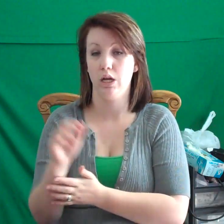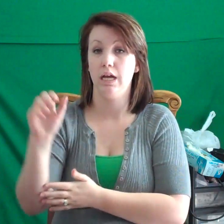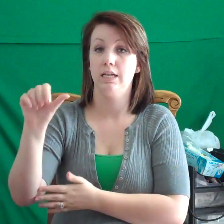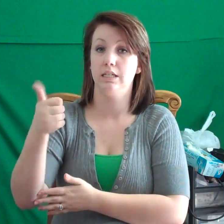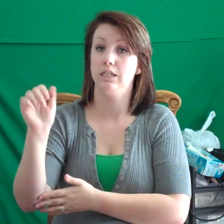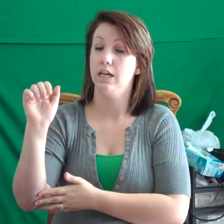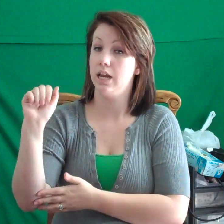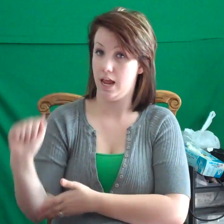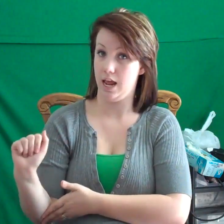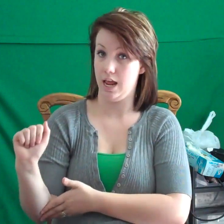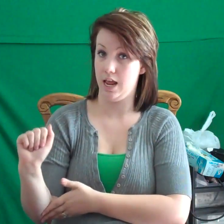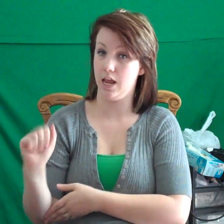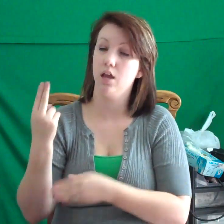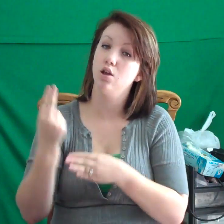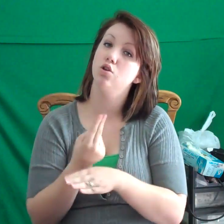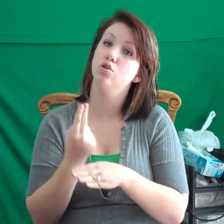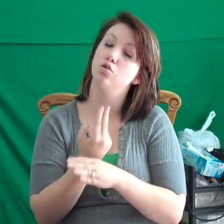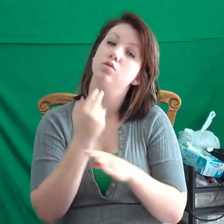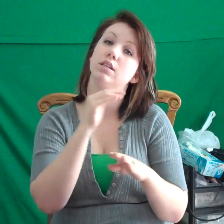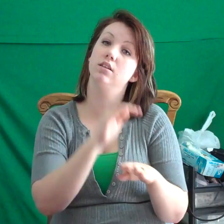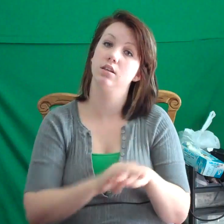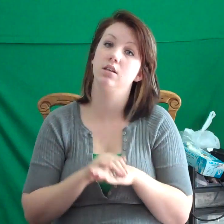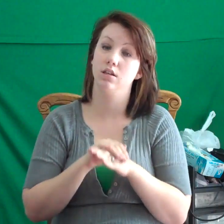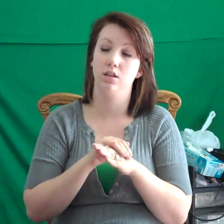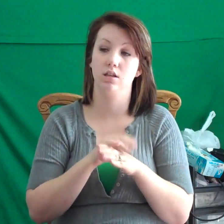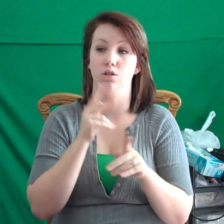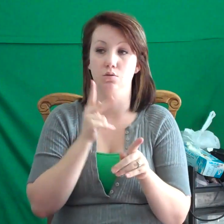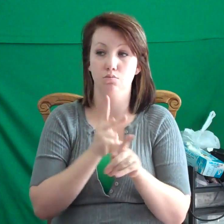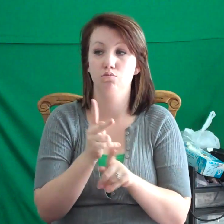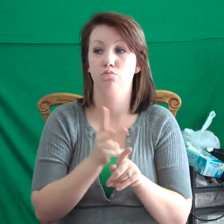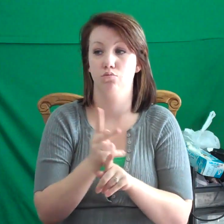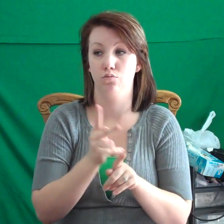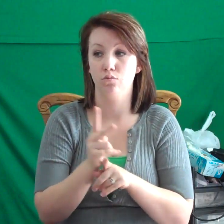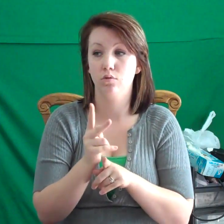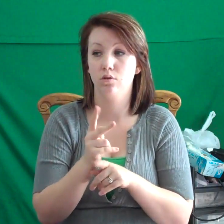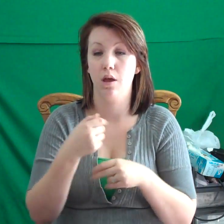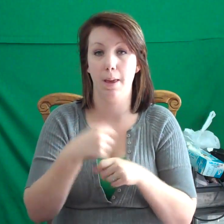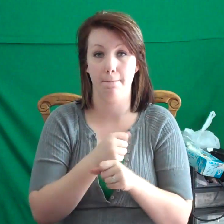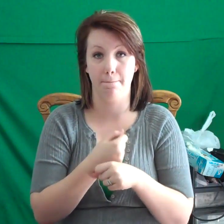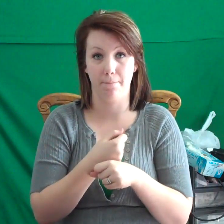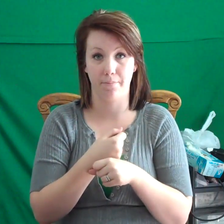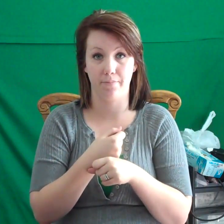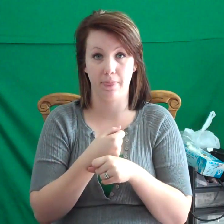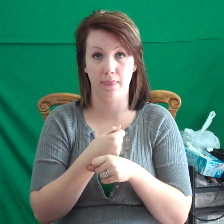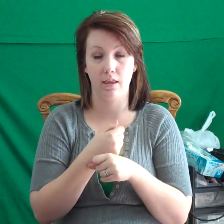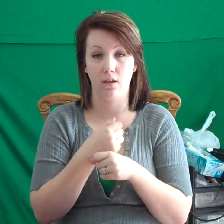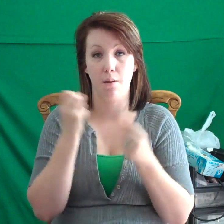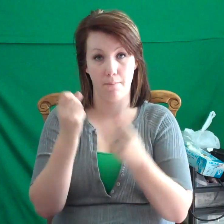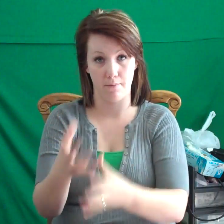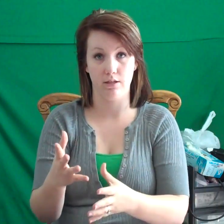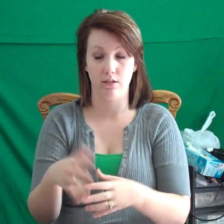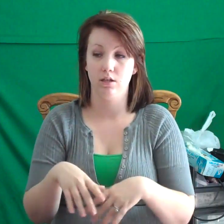to construct an equivalent message in the target language, including appropriate vocabulary choice,